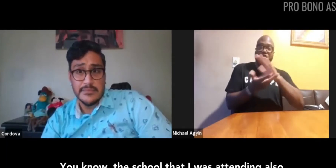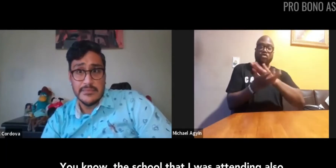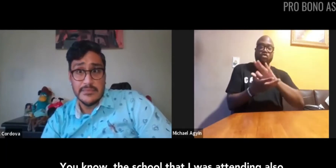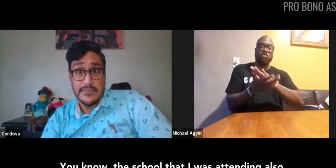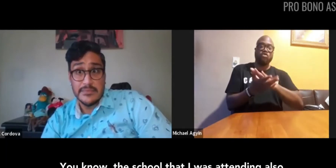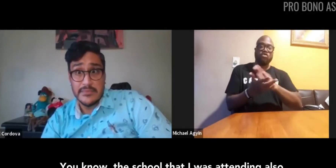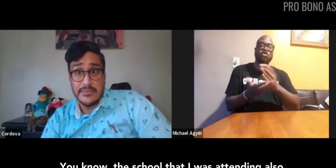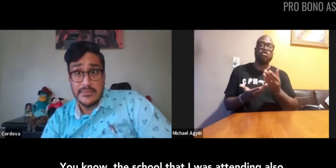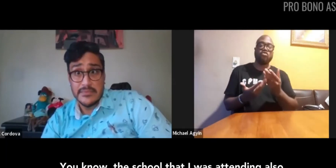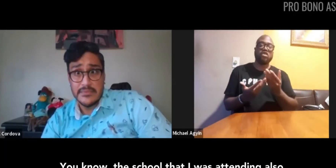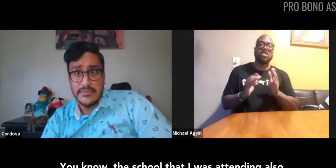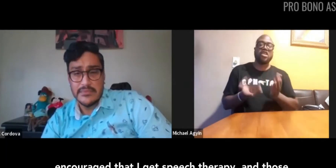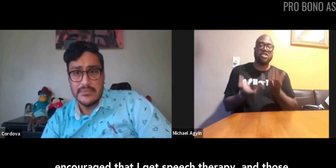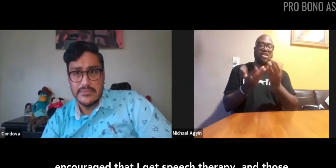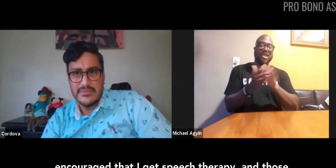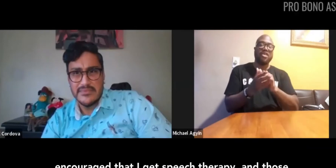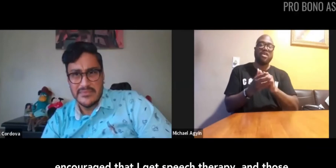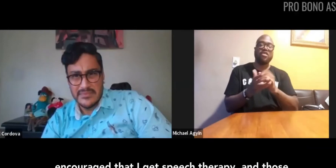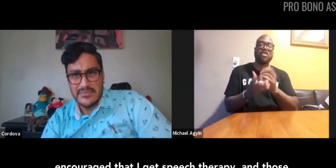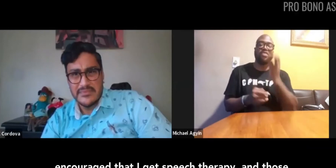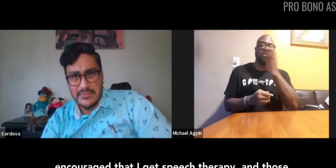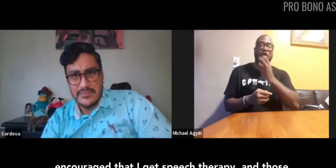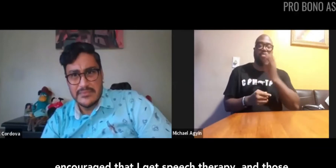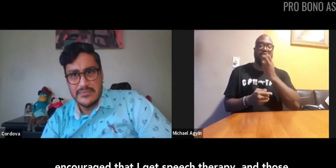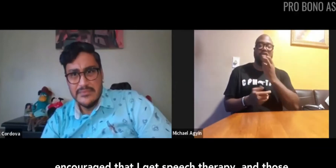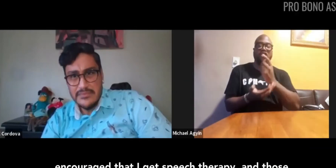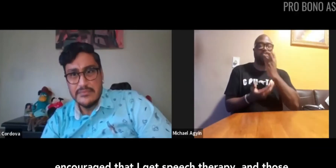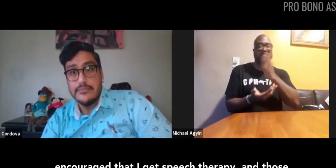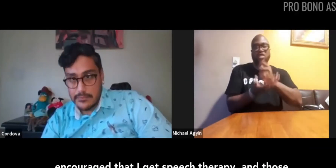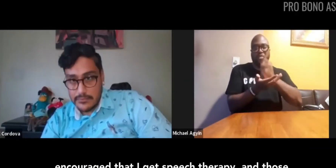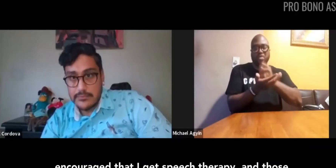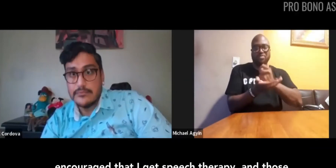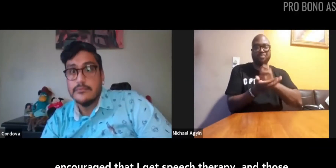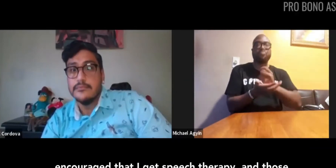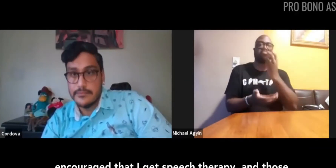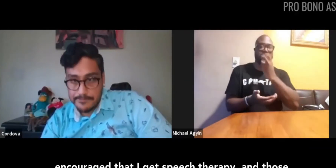the school that I was attending also encouraged that I get speech therapy.